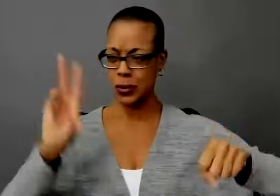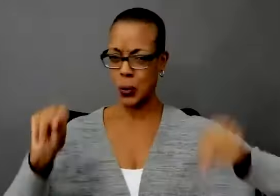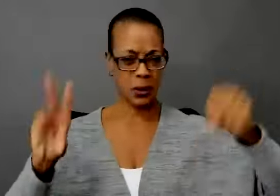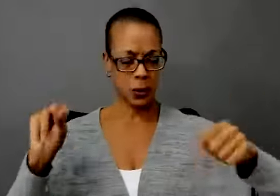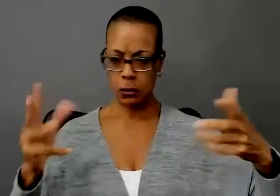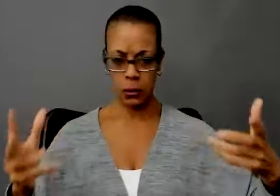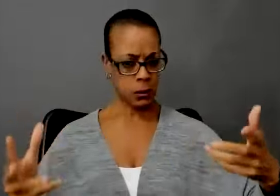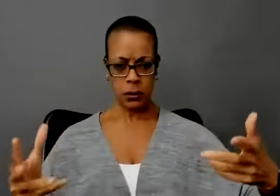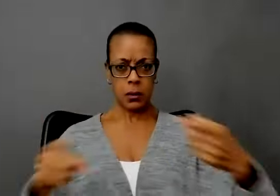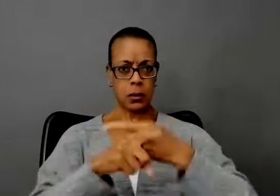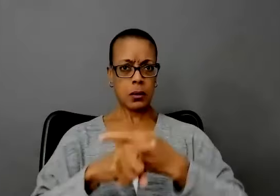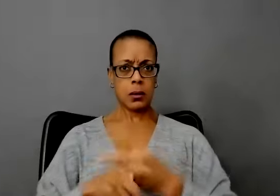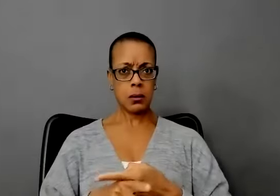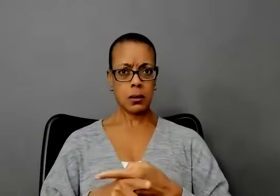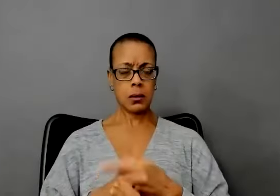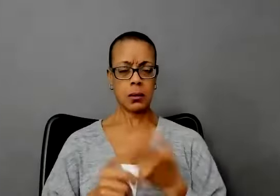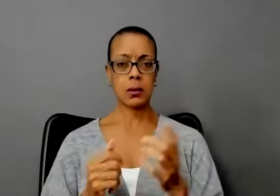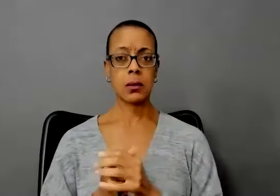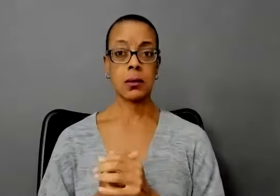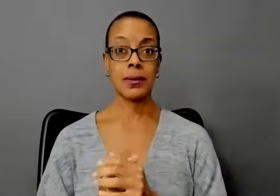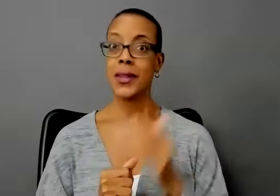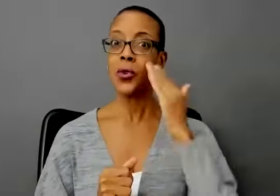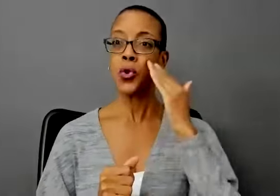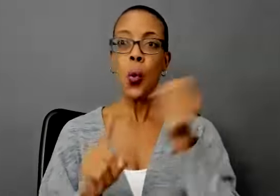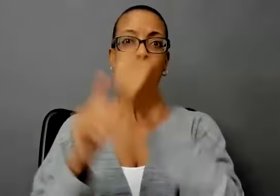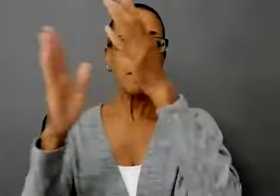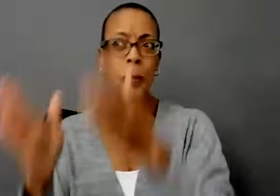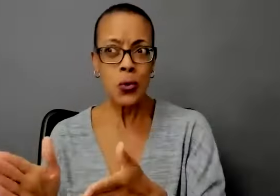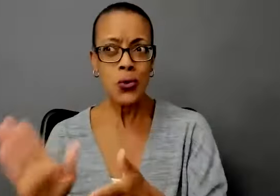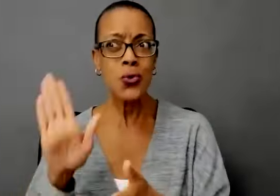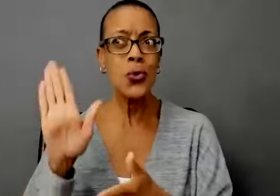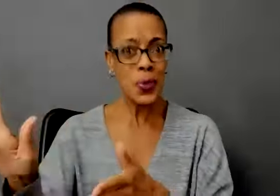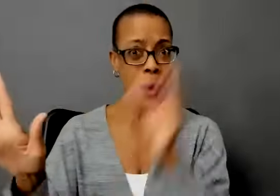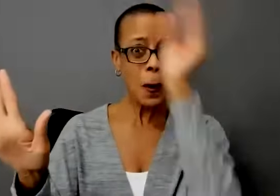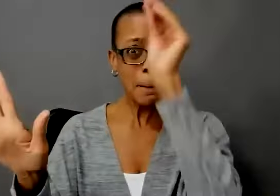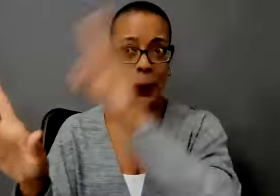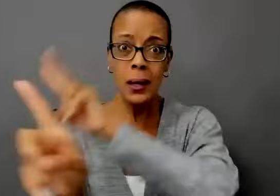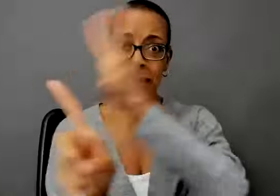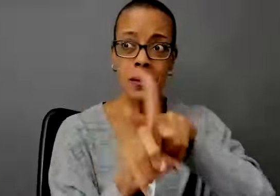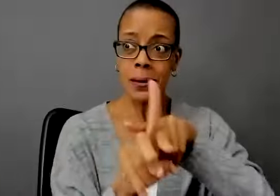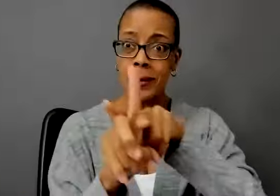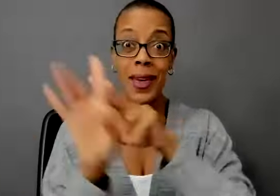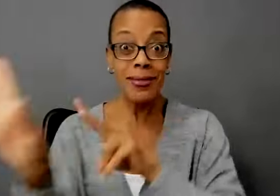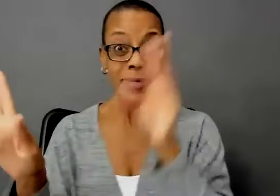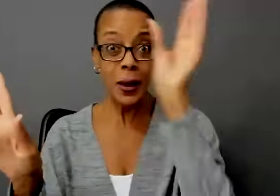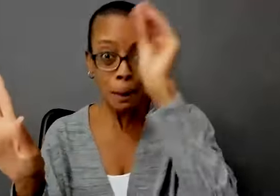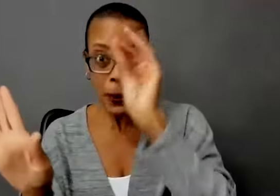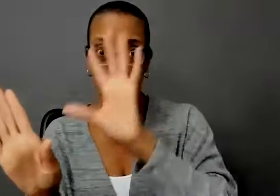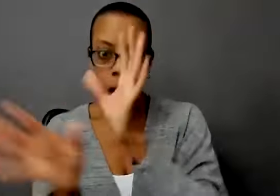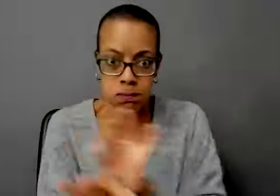justice. And knowing that an abuser has a say in whether a victim or survivor can speak about the trauma they experienced